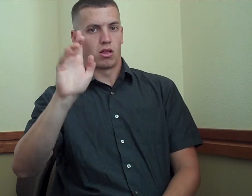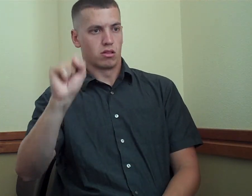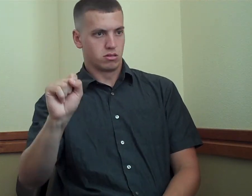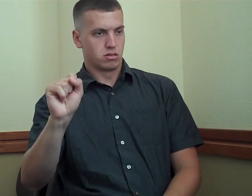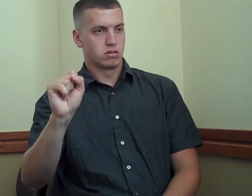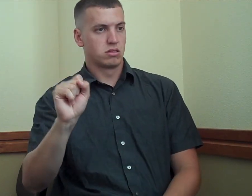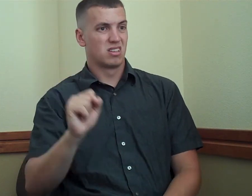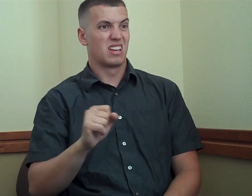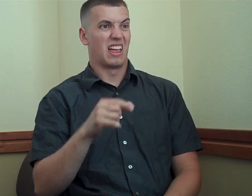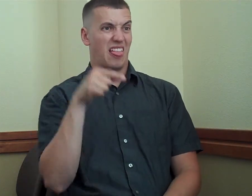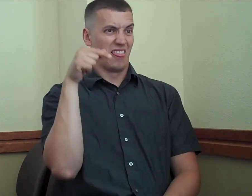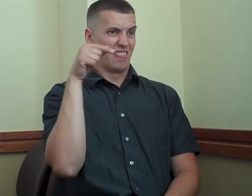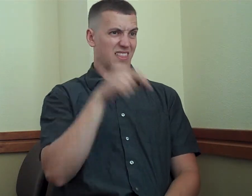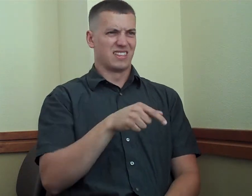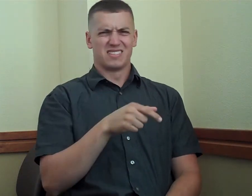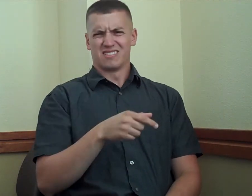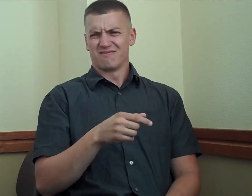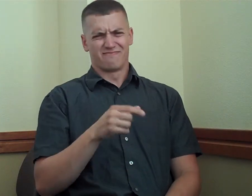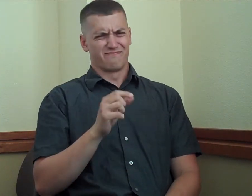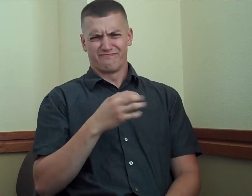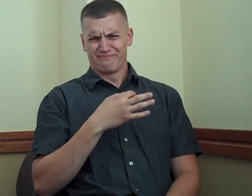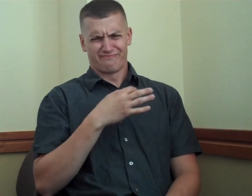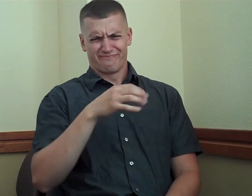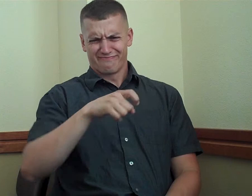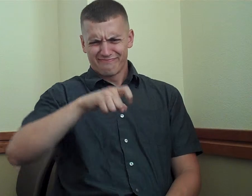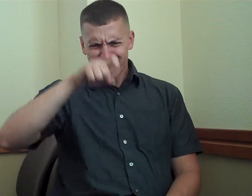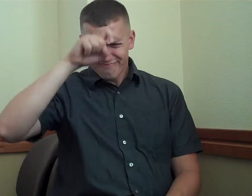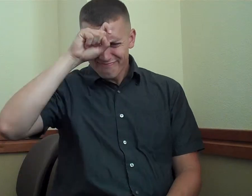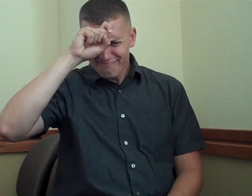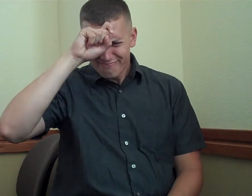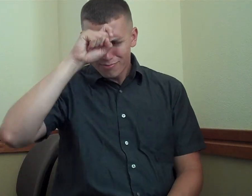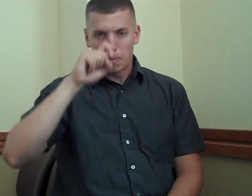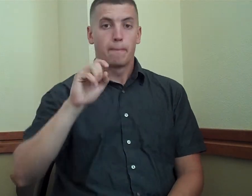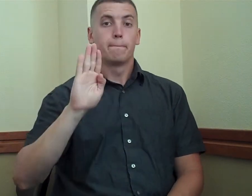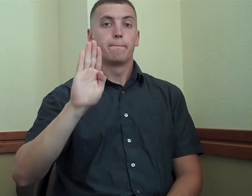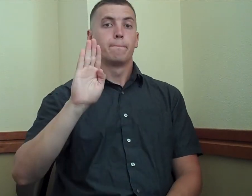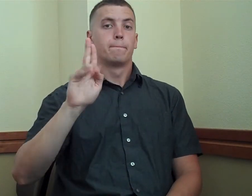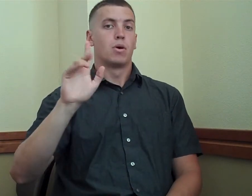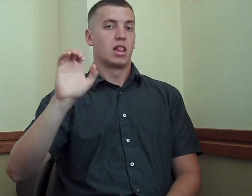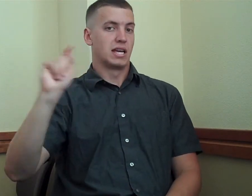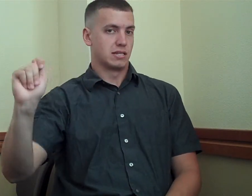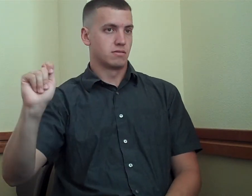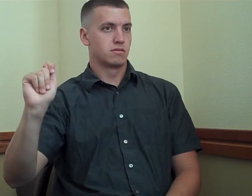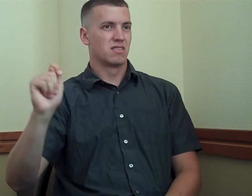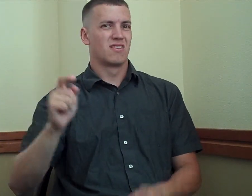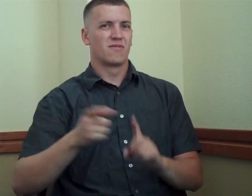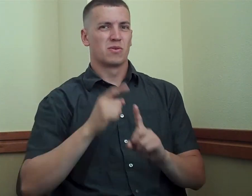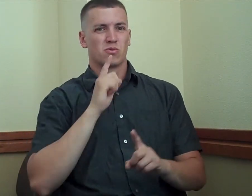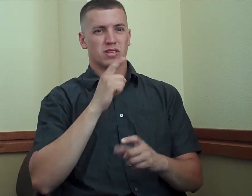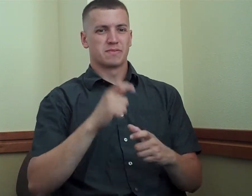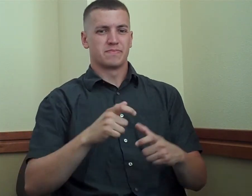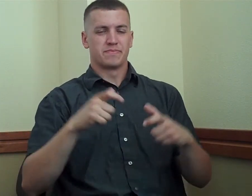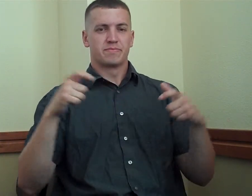Well, this must be the strangest thing I found. This is a bullet coming from a very large ammunition company in the United States.